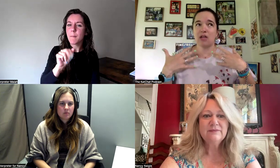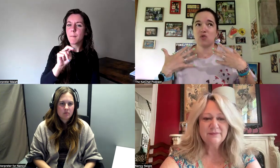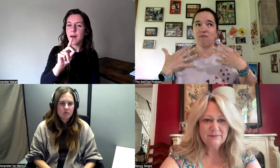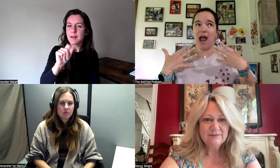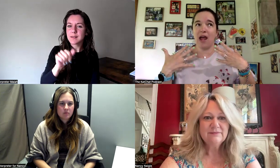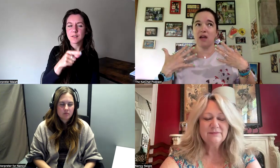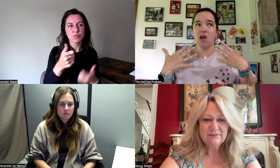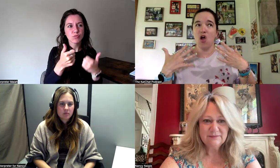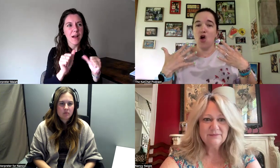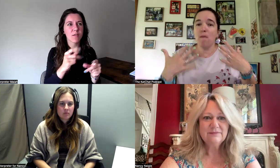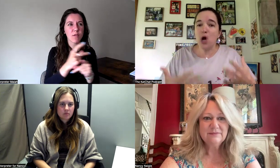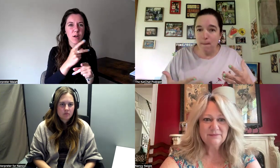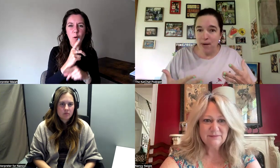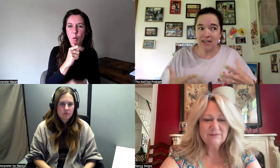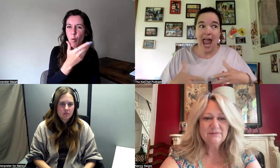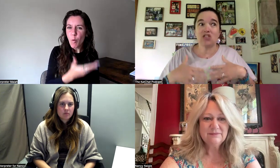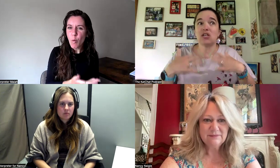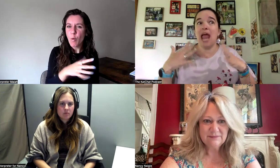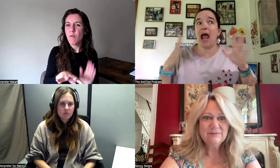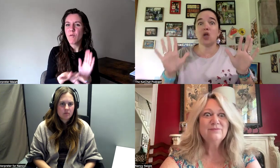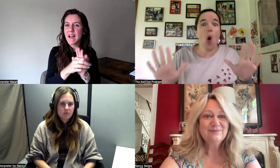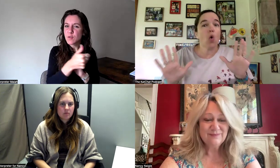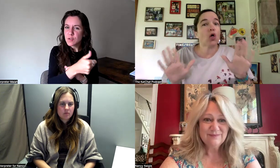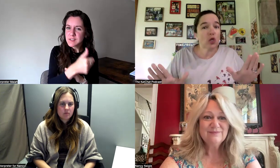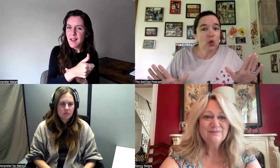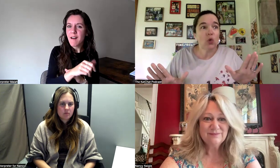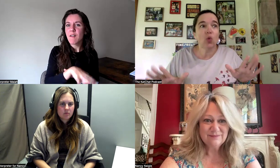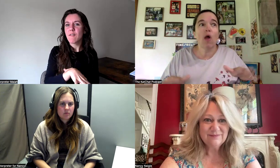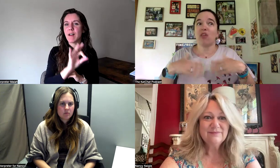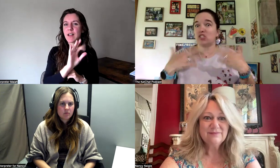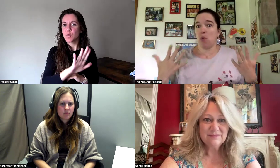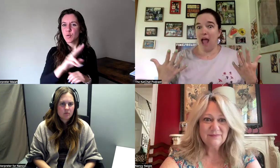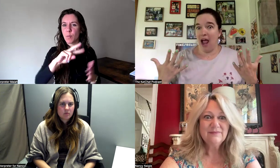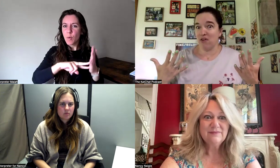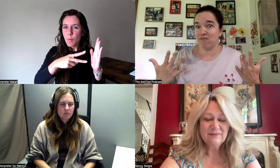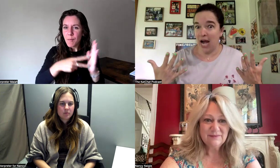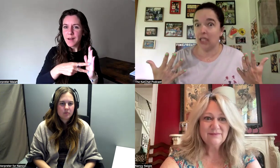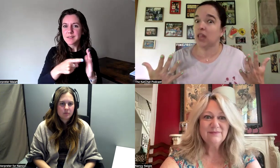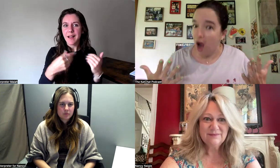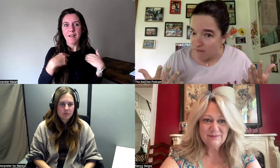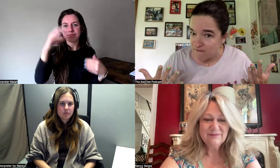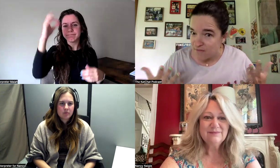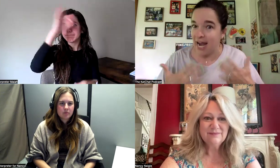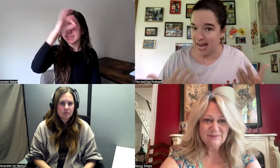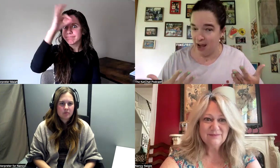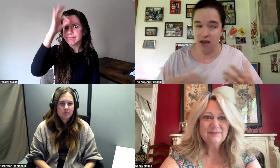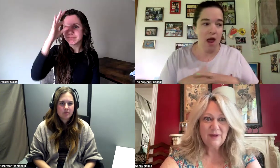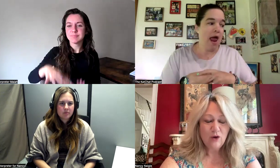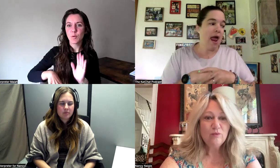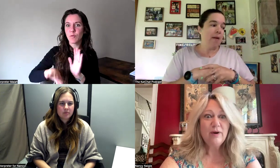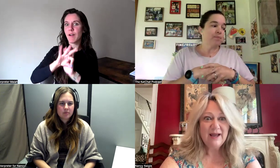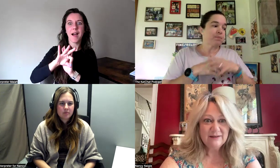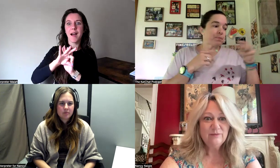and trying to find her purpose, and she had no clue that she would ever find love